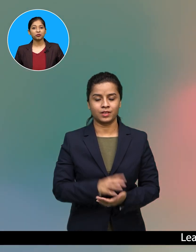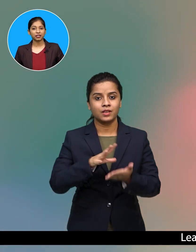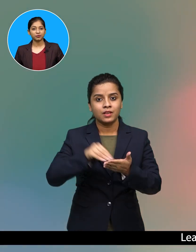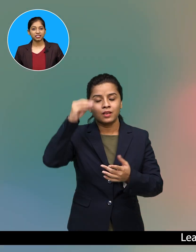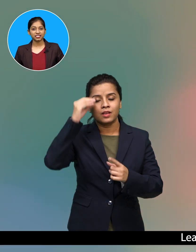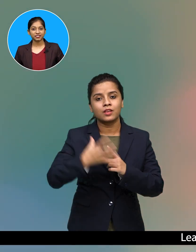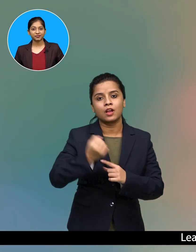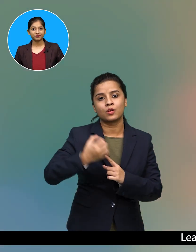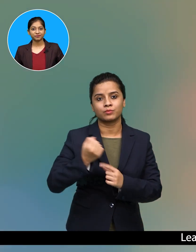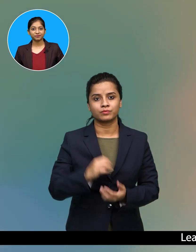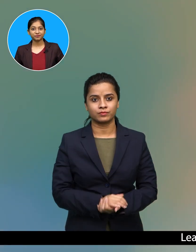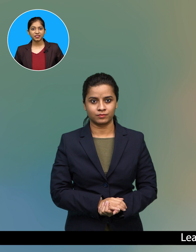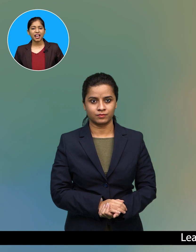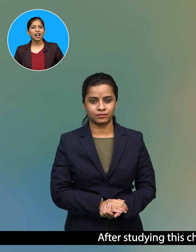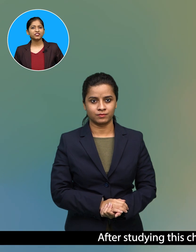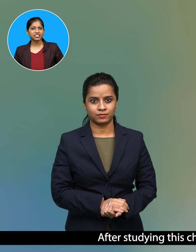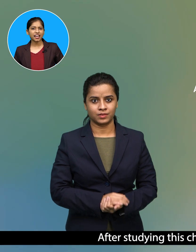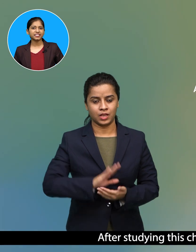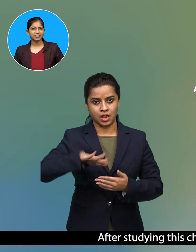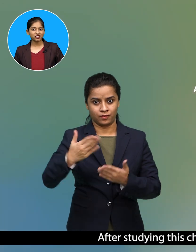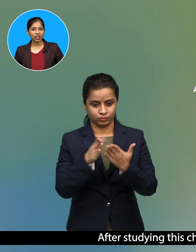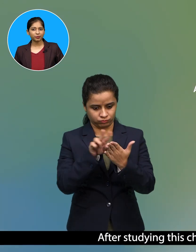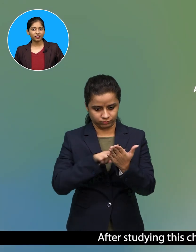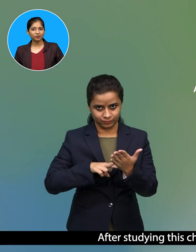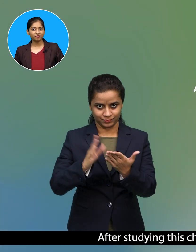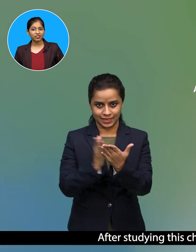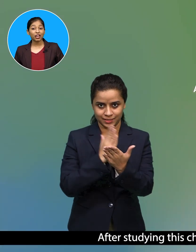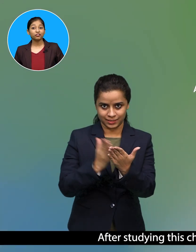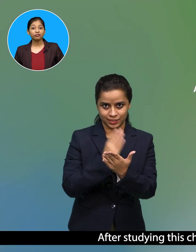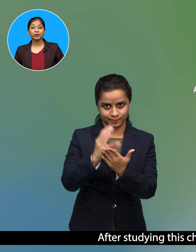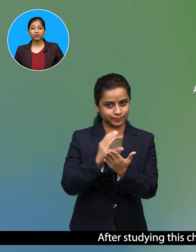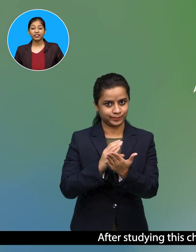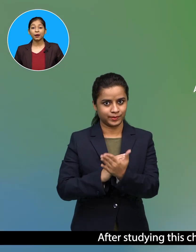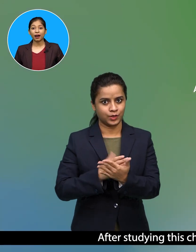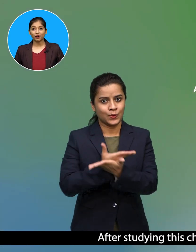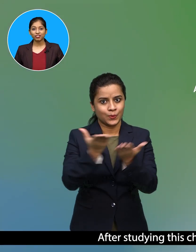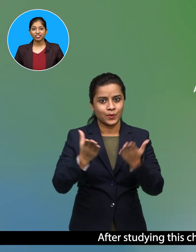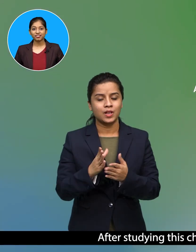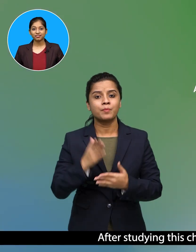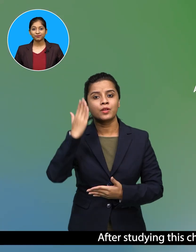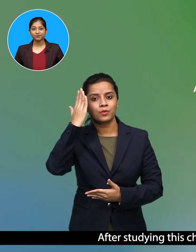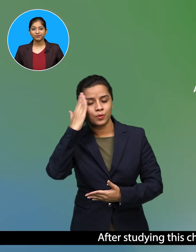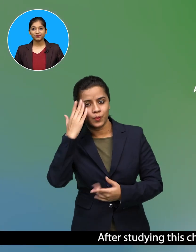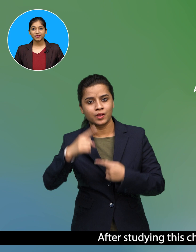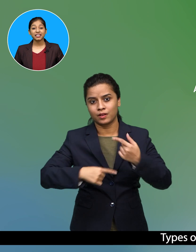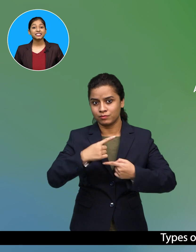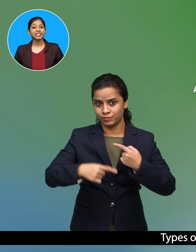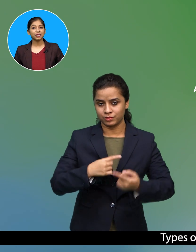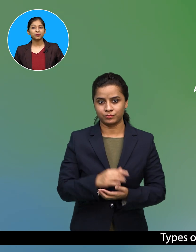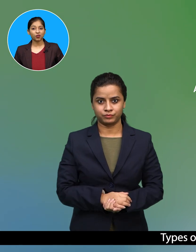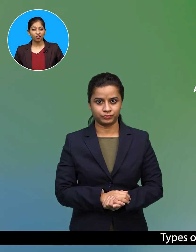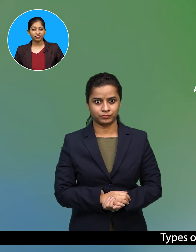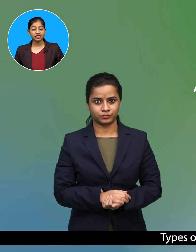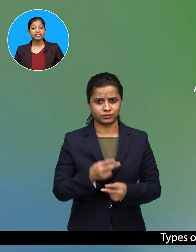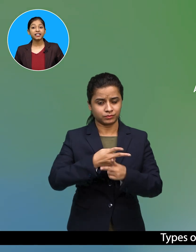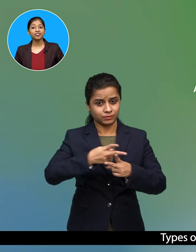Learning outcomes. After studying this chapter, you will be knowing about